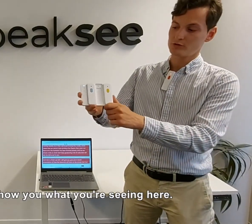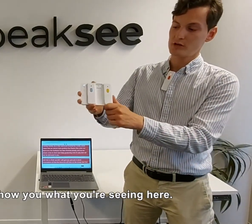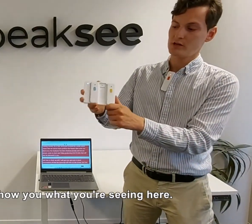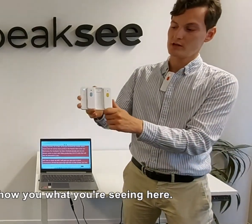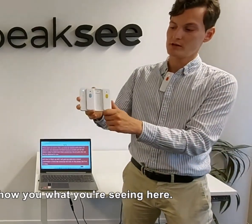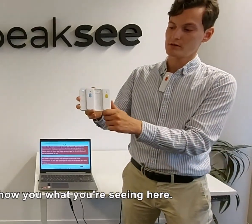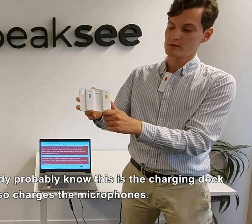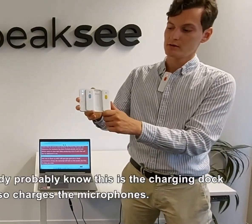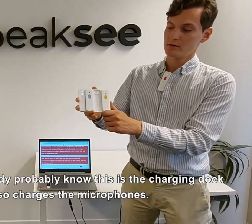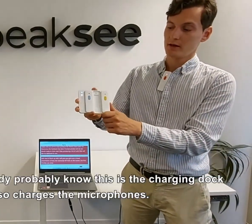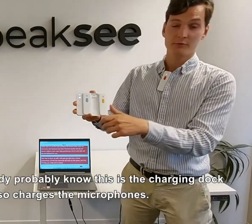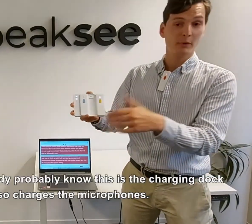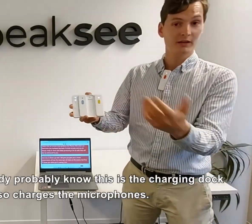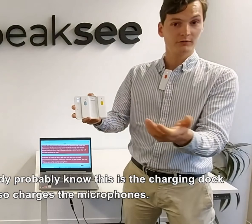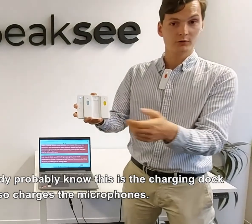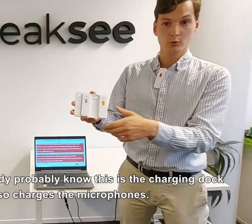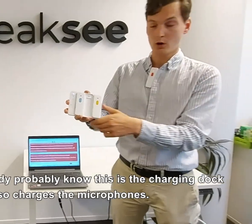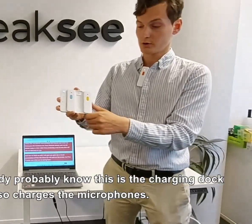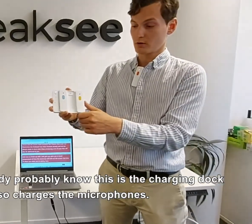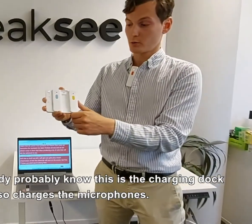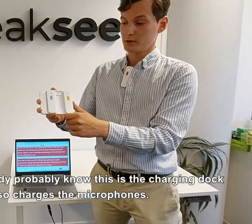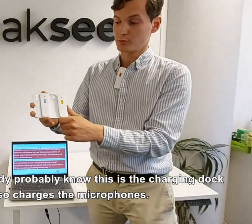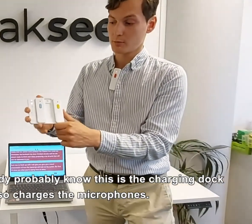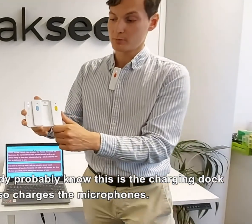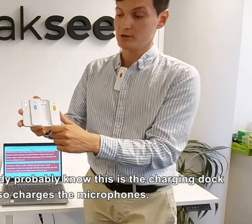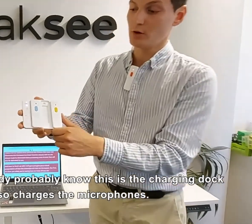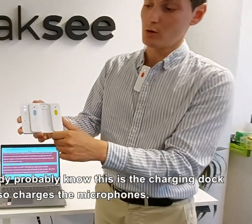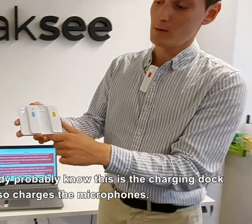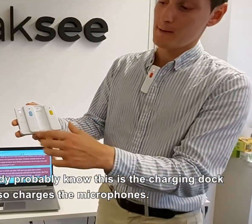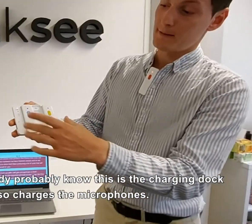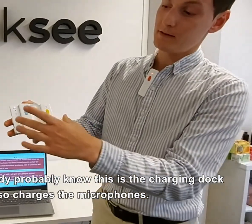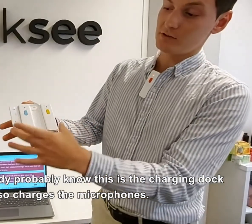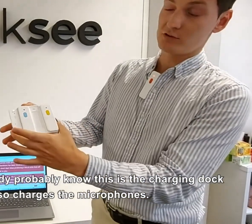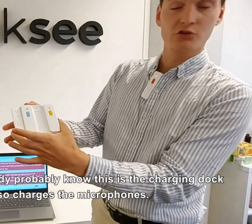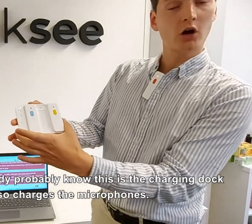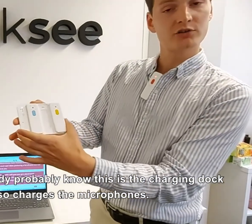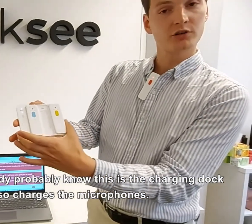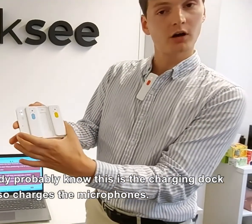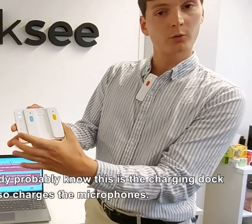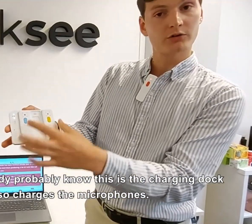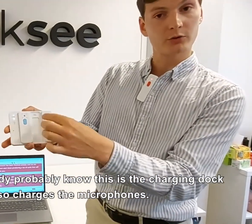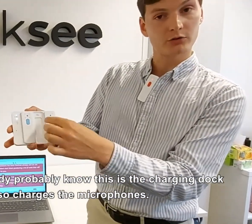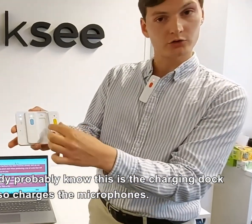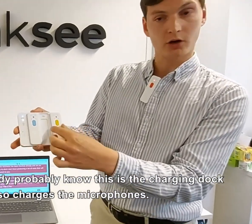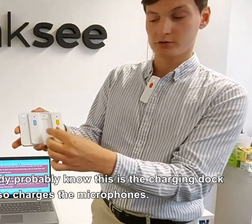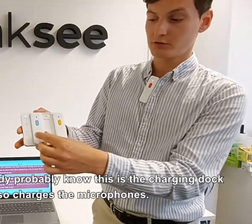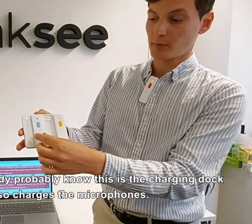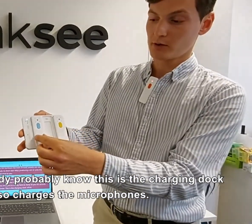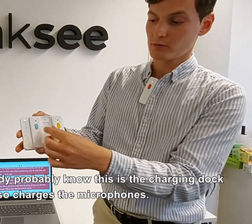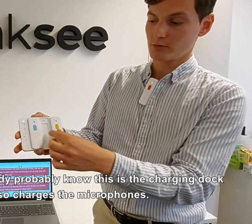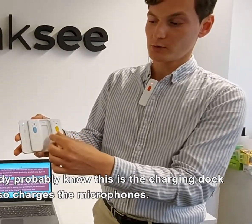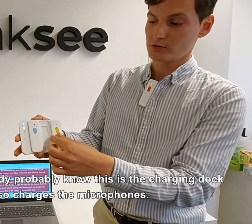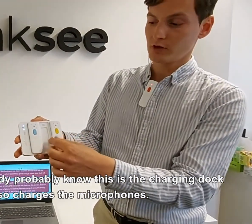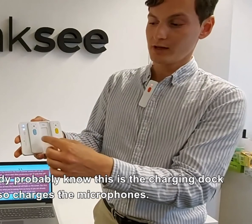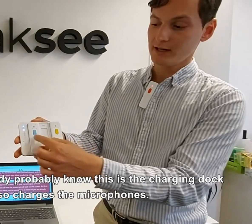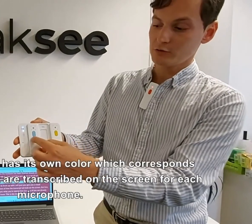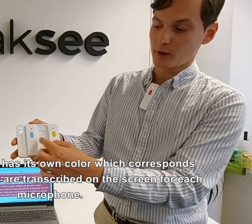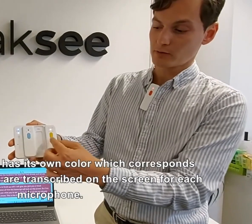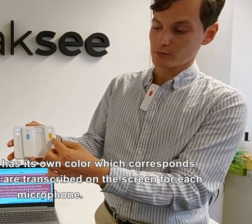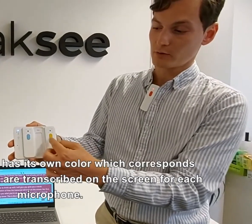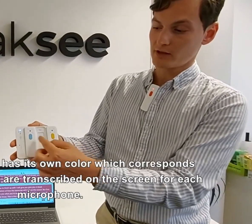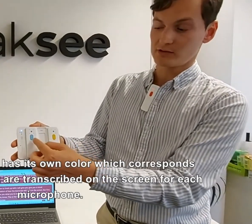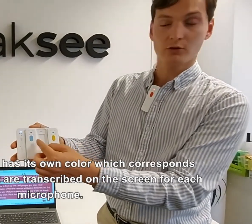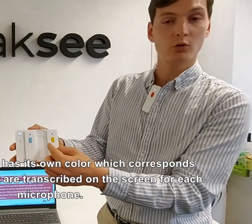what you're seeing here. As many of you already probably know, this is the charging dock, which also charges the microphones.